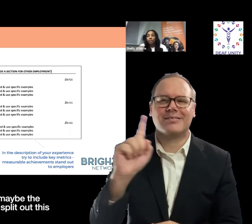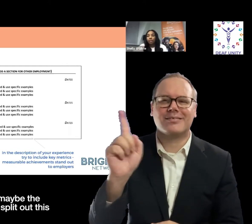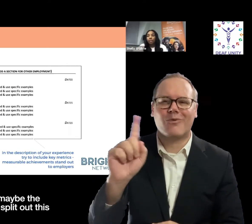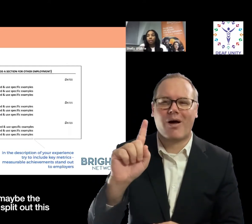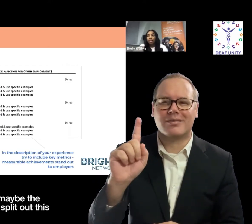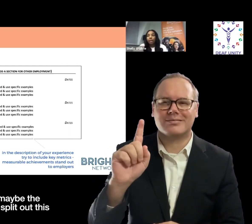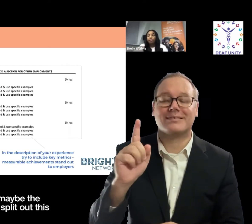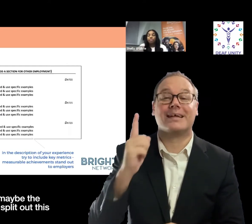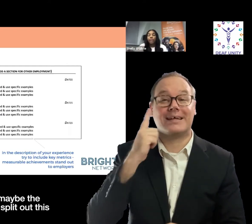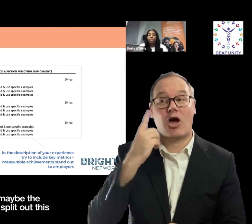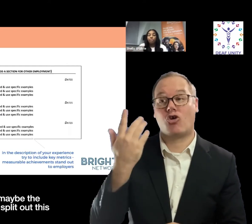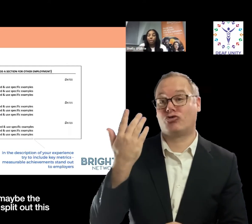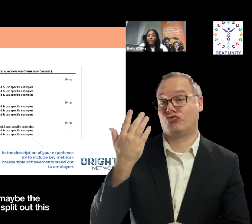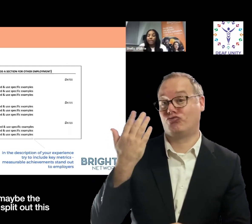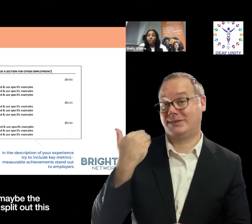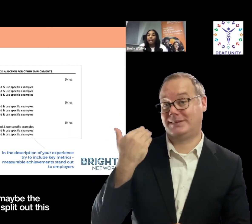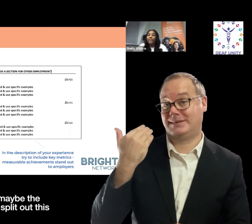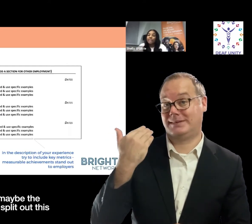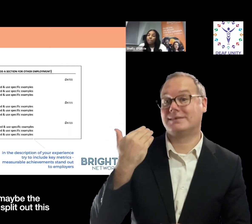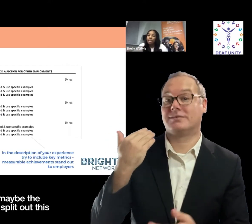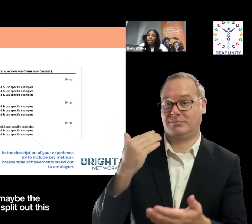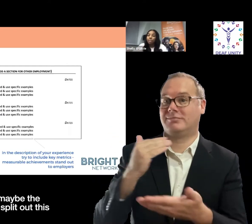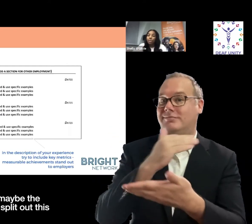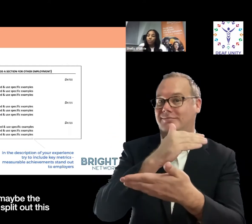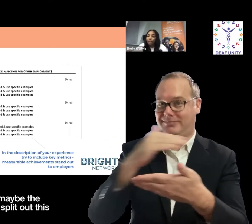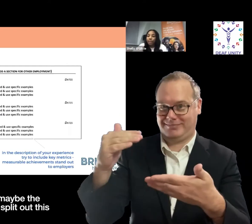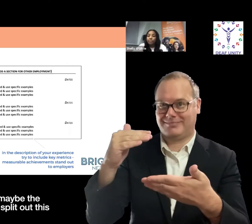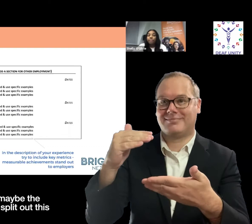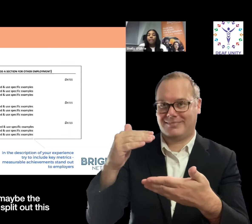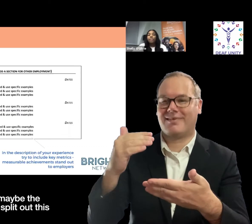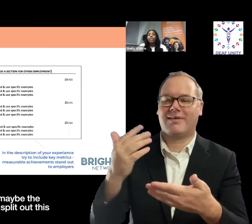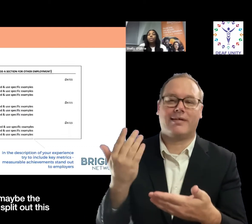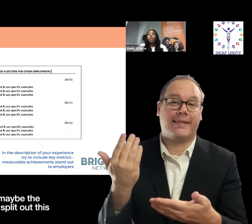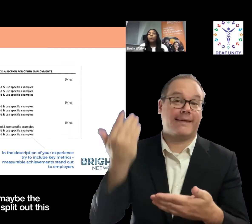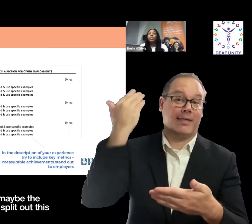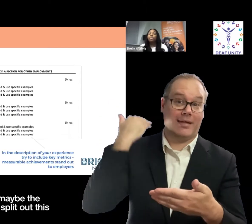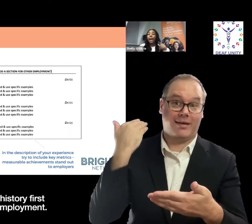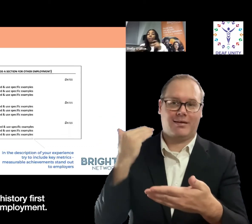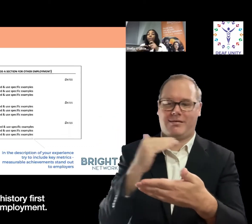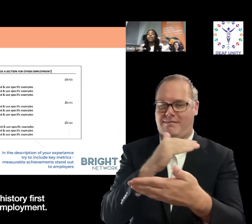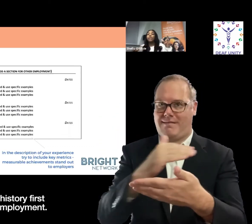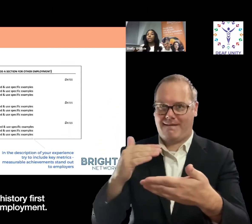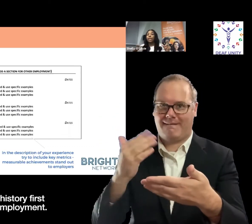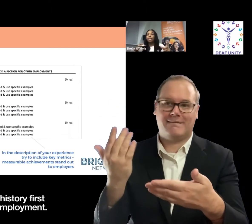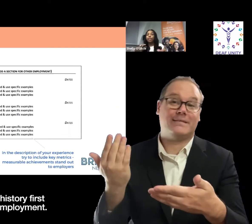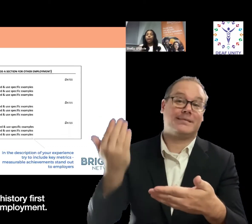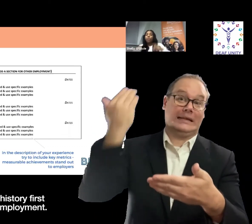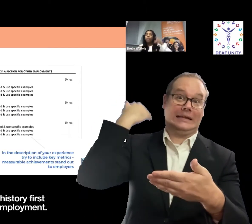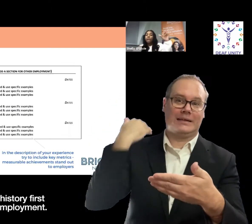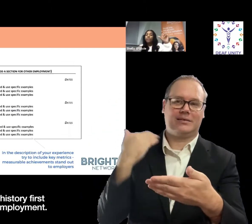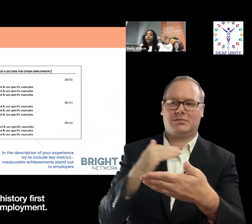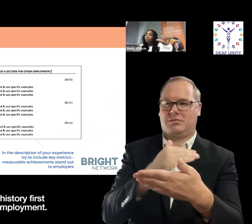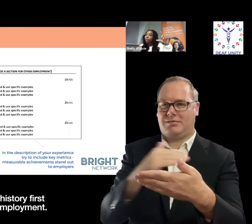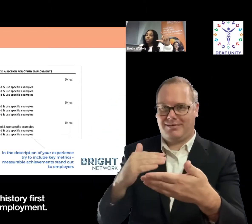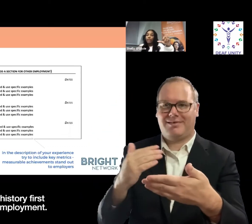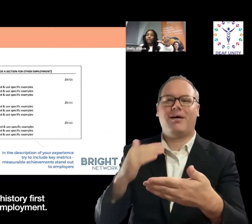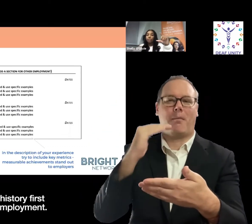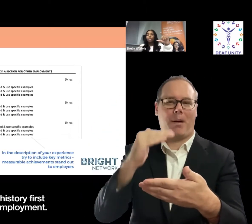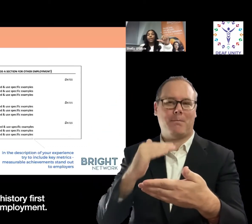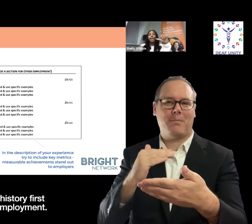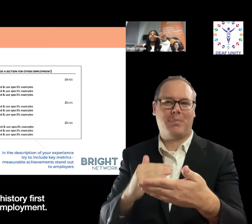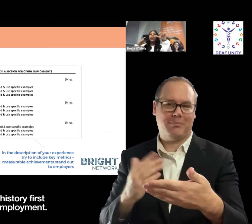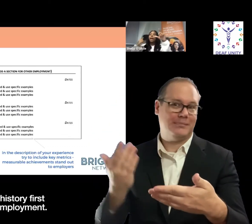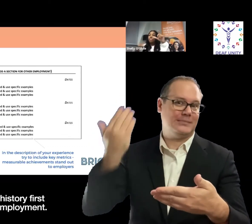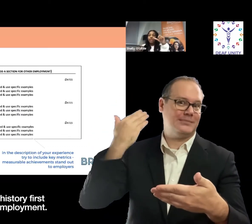recent employment history isn't maybe the most relevant, then you can always split out this section into relevant employment